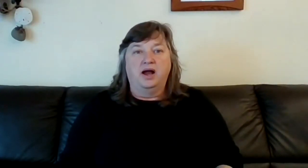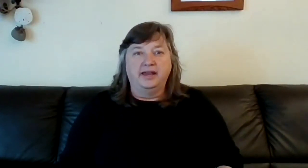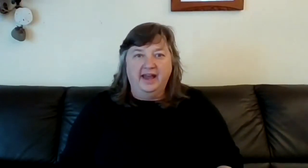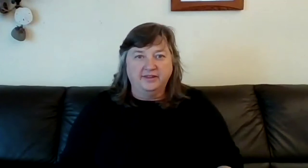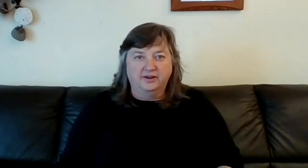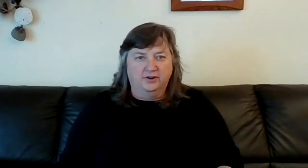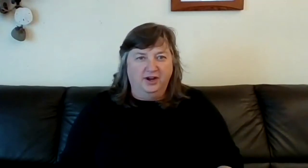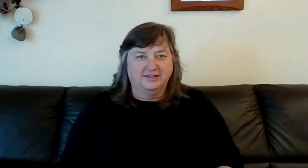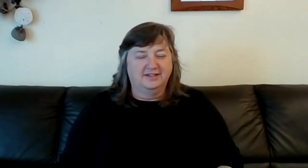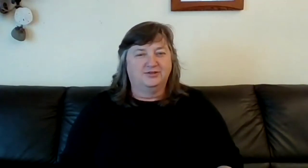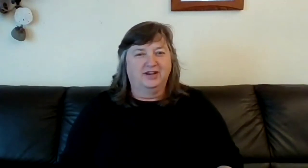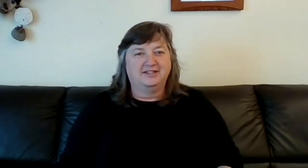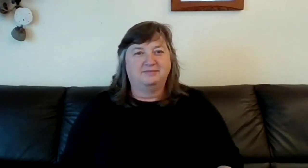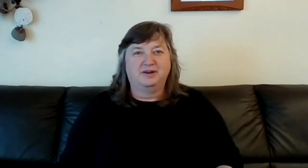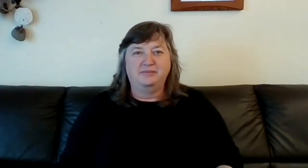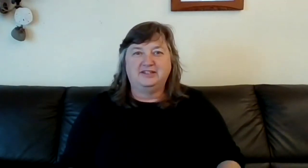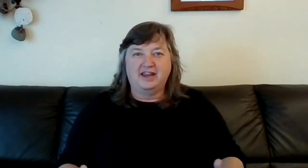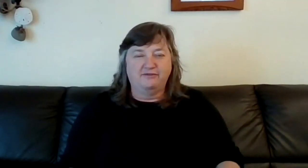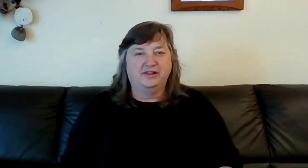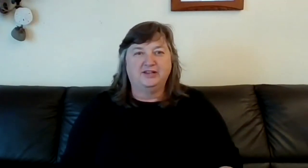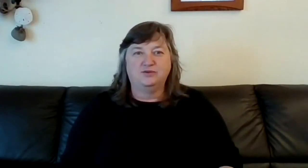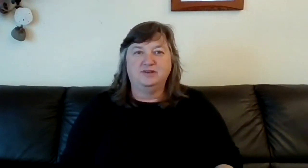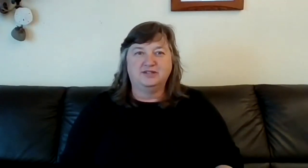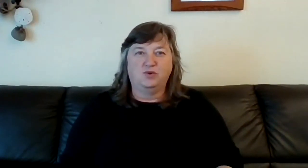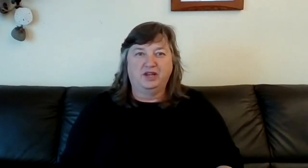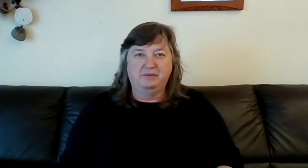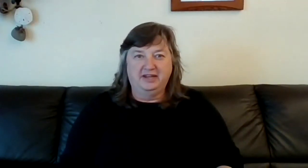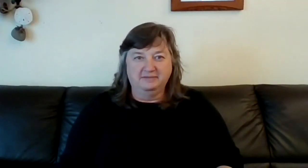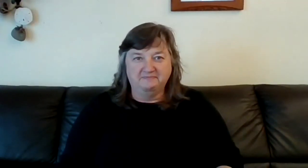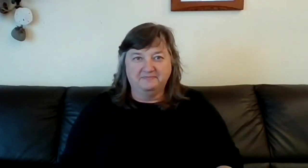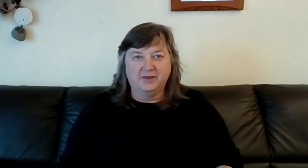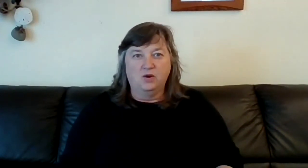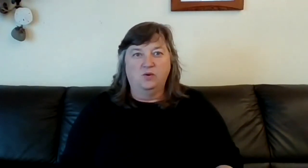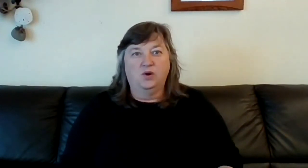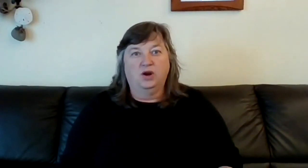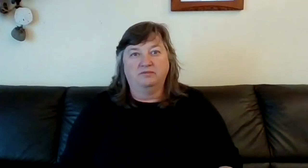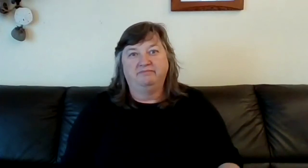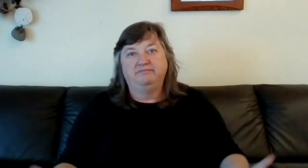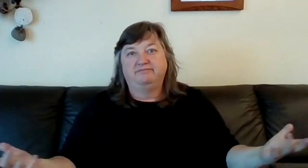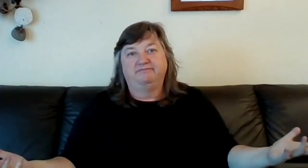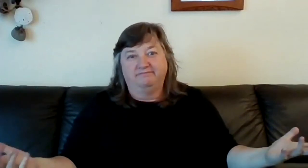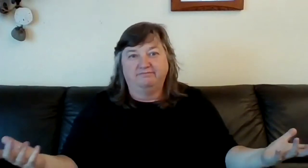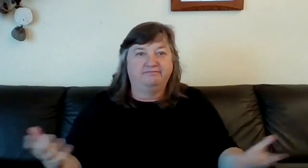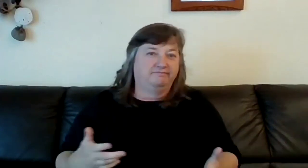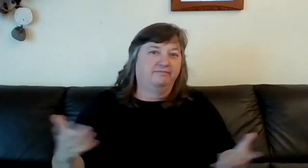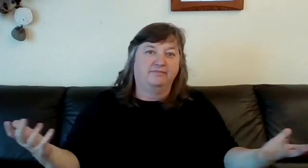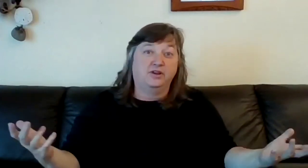I gather across the district, pretty much every classroom does a morning meeting, or there's